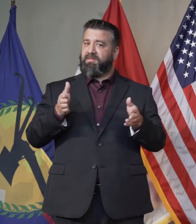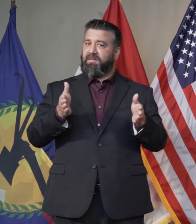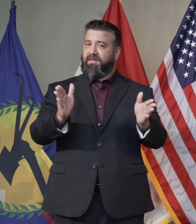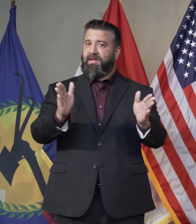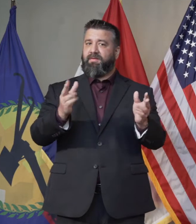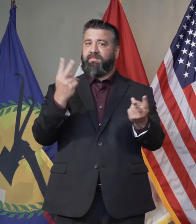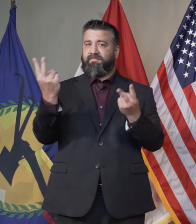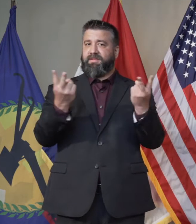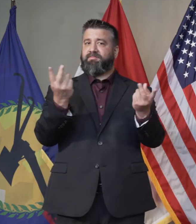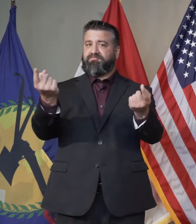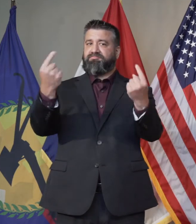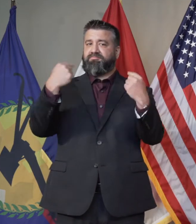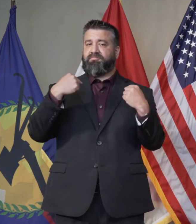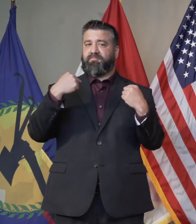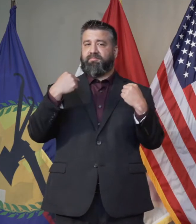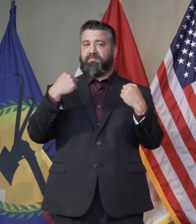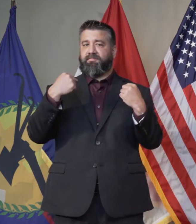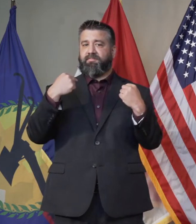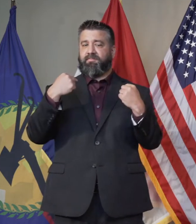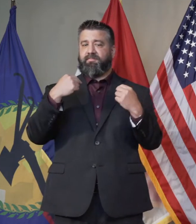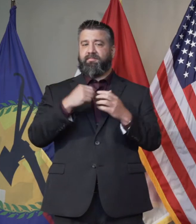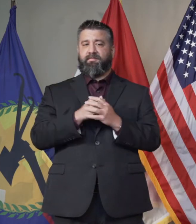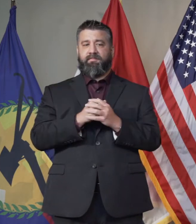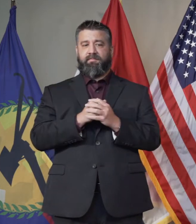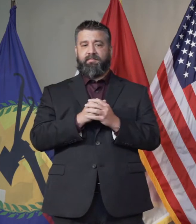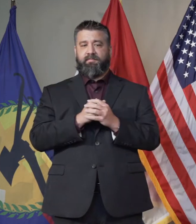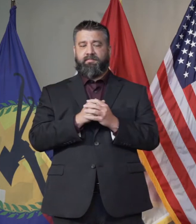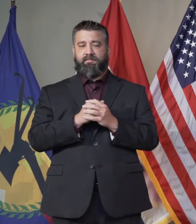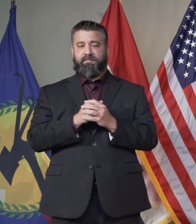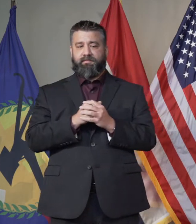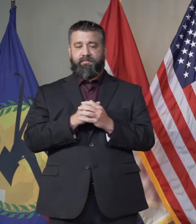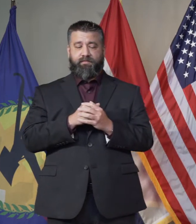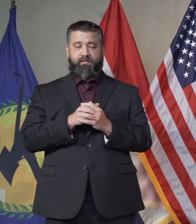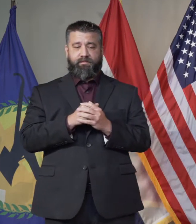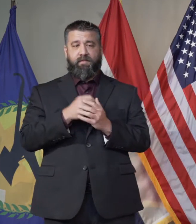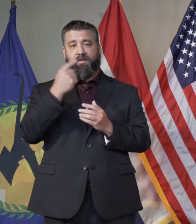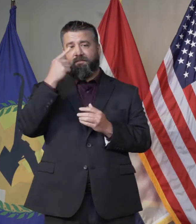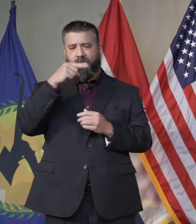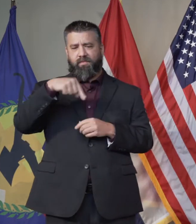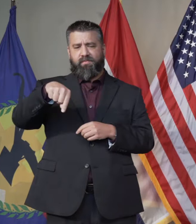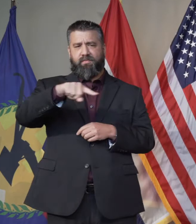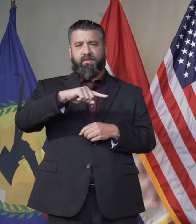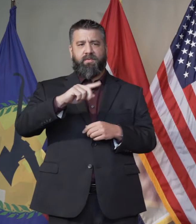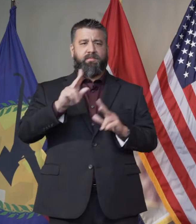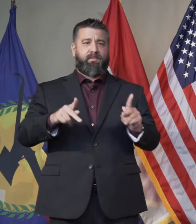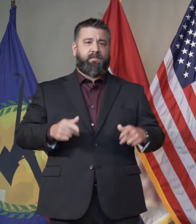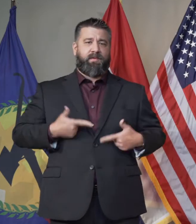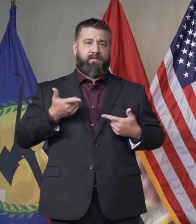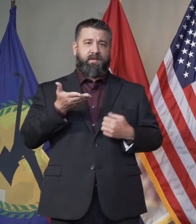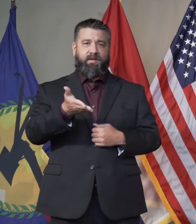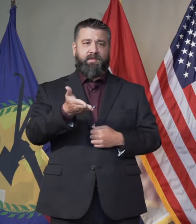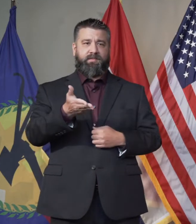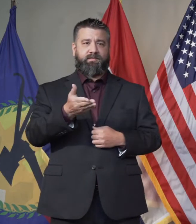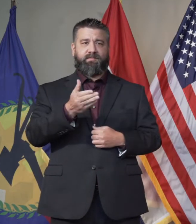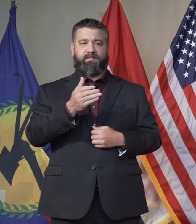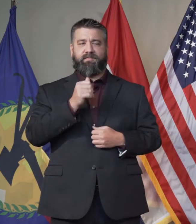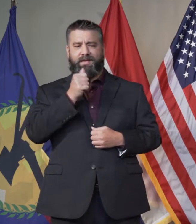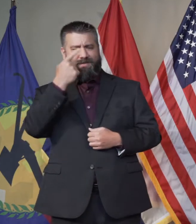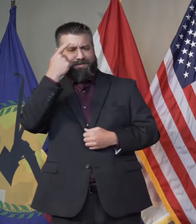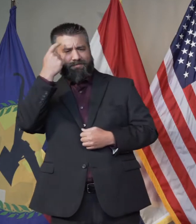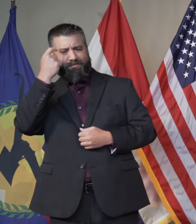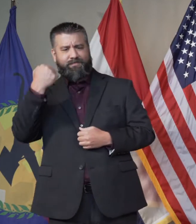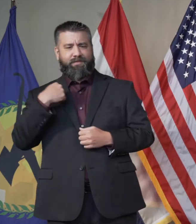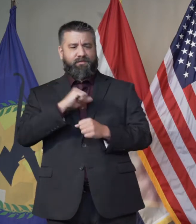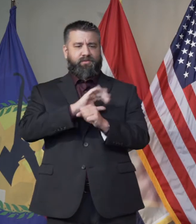for their residents. For those residents who do not or are not suspected to have COVID-19 or have been released from